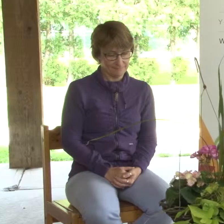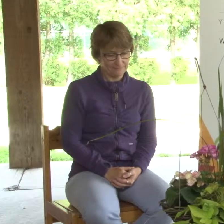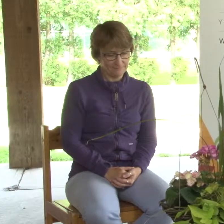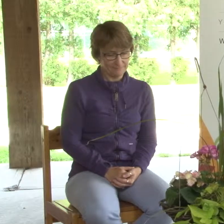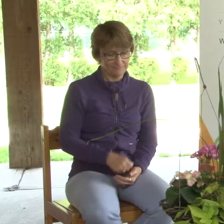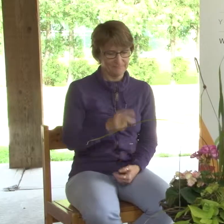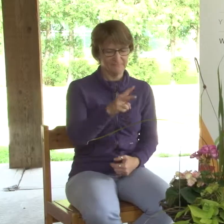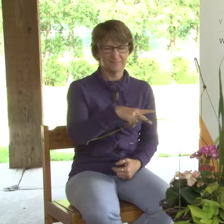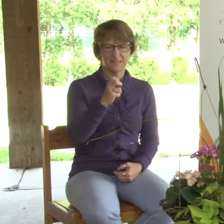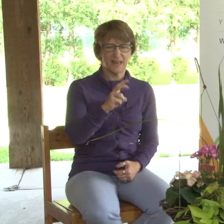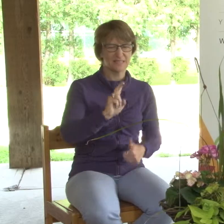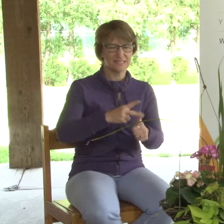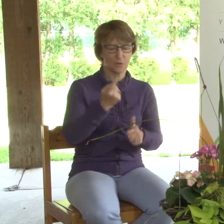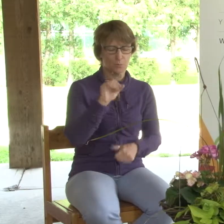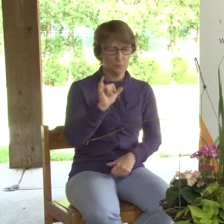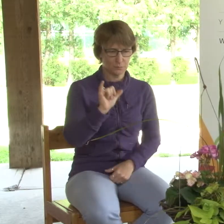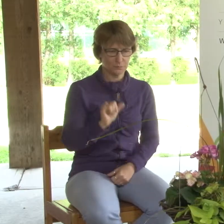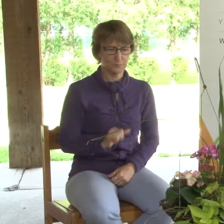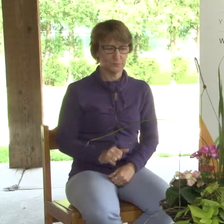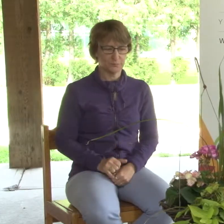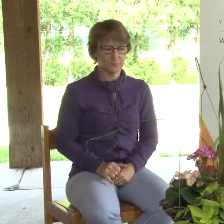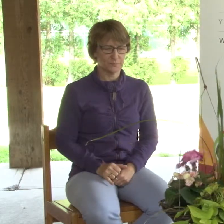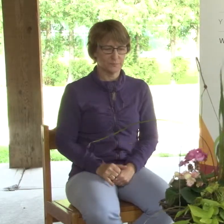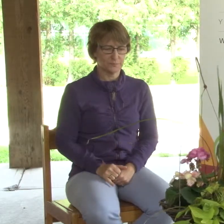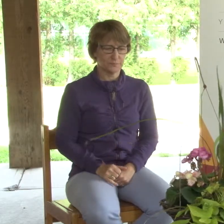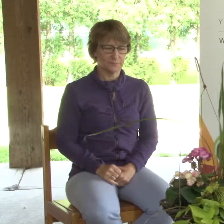And I can take our other potato vine.